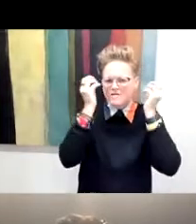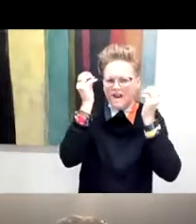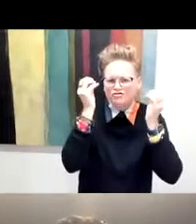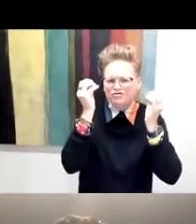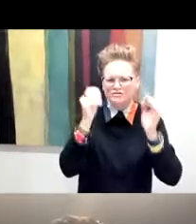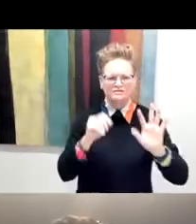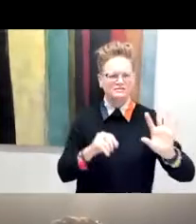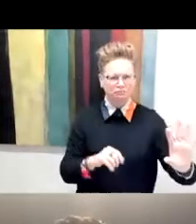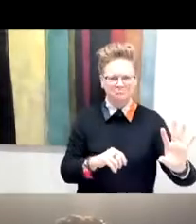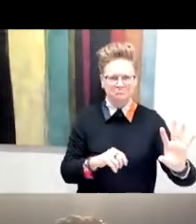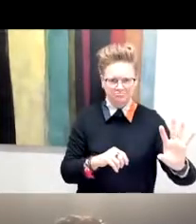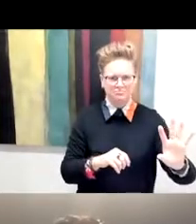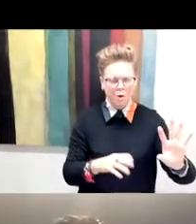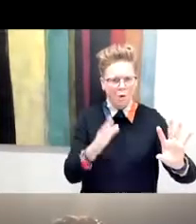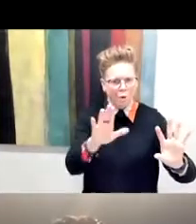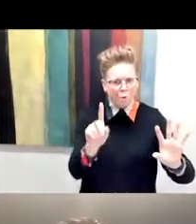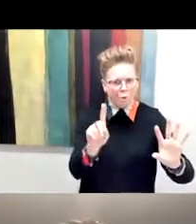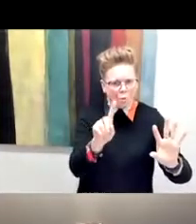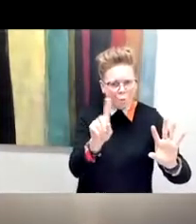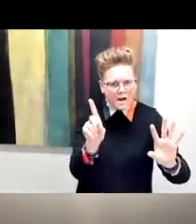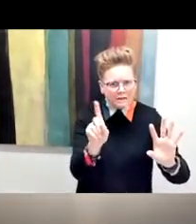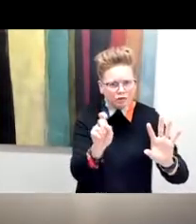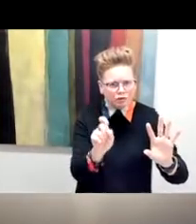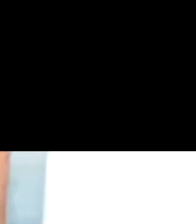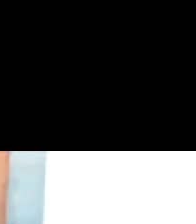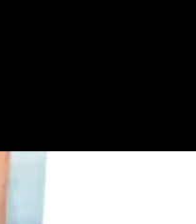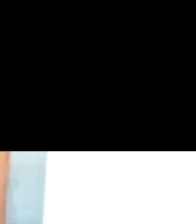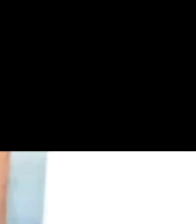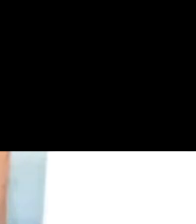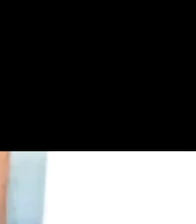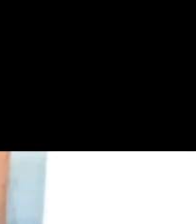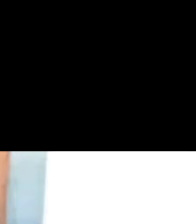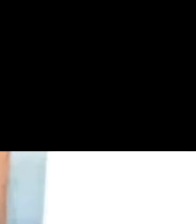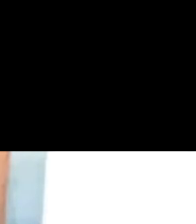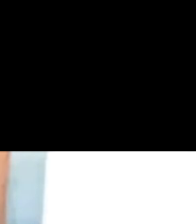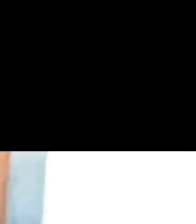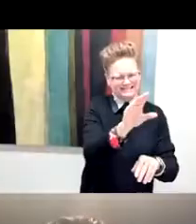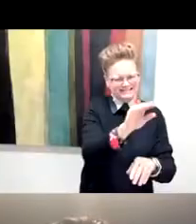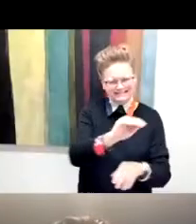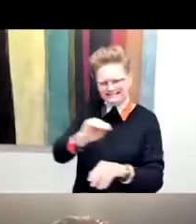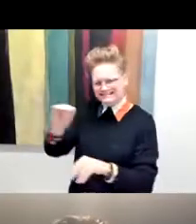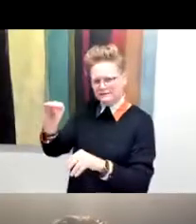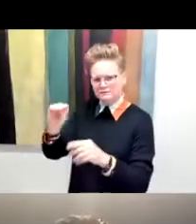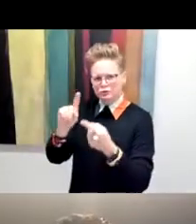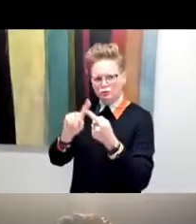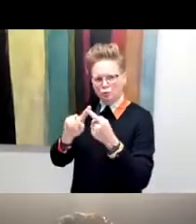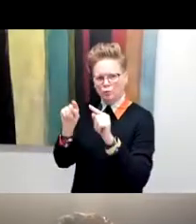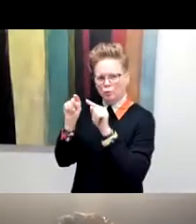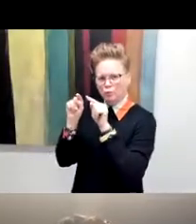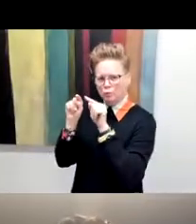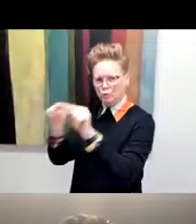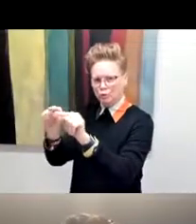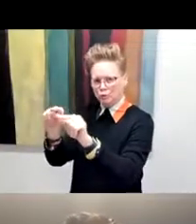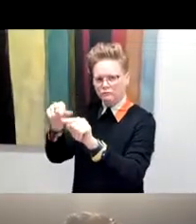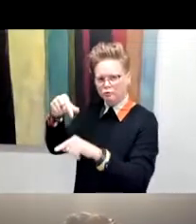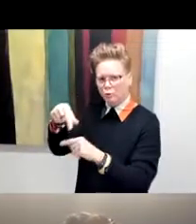or, like any reflections that you get from this. Now, the questions, though, you have, keep